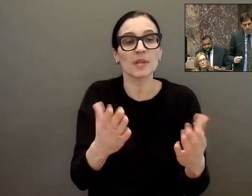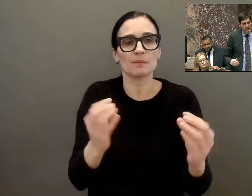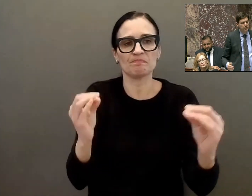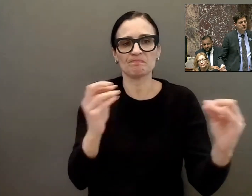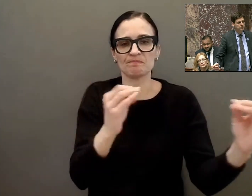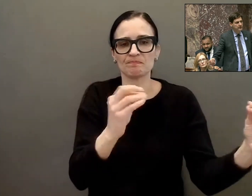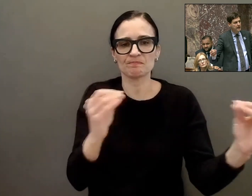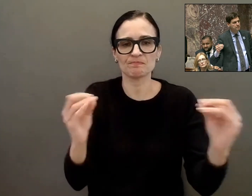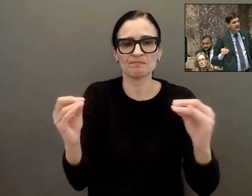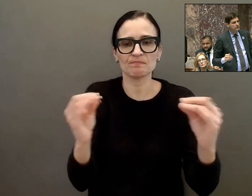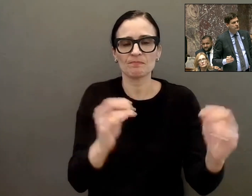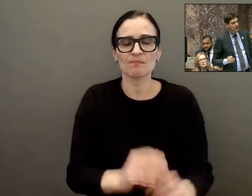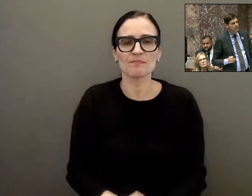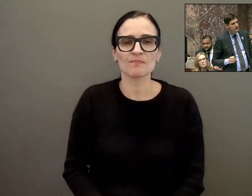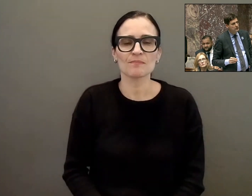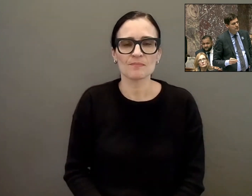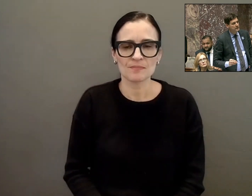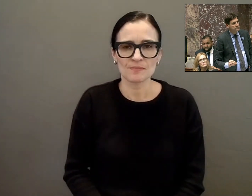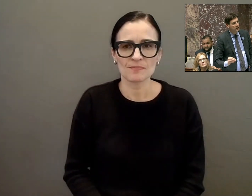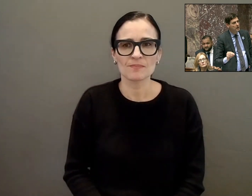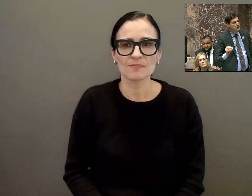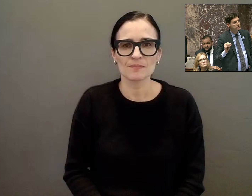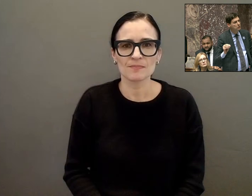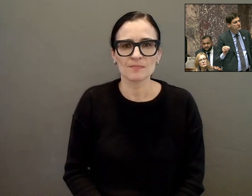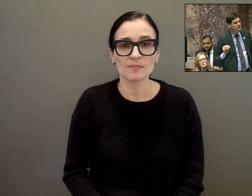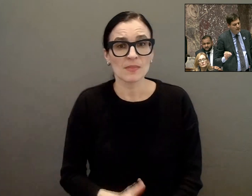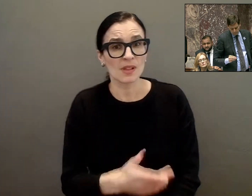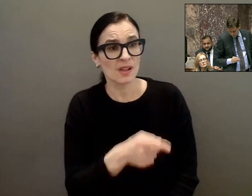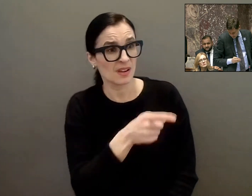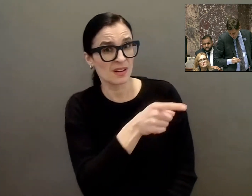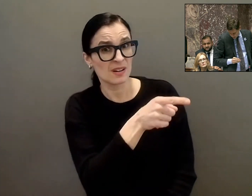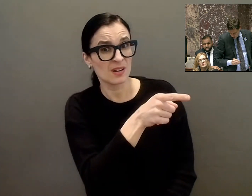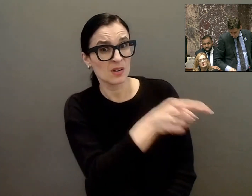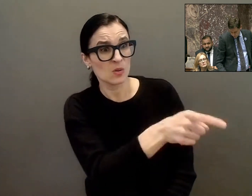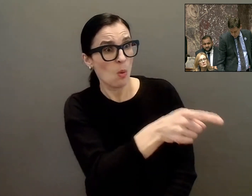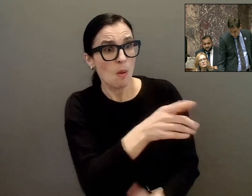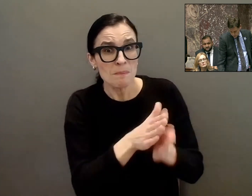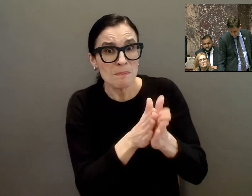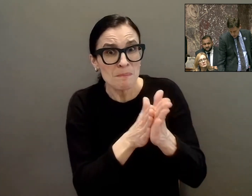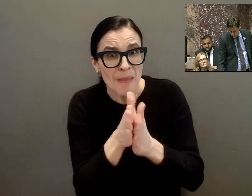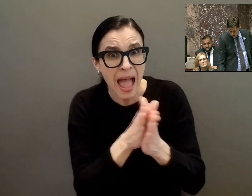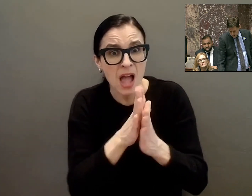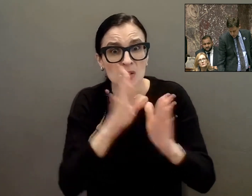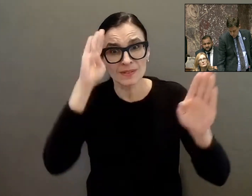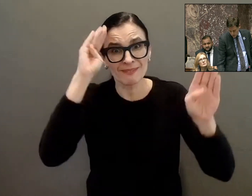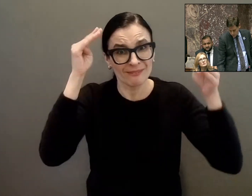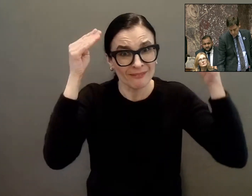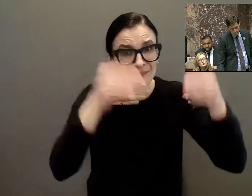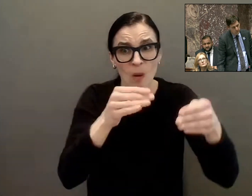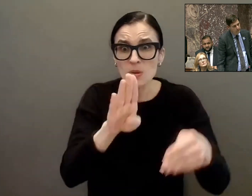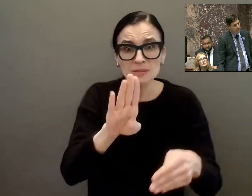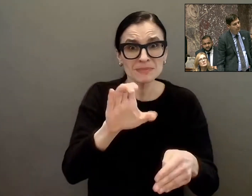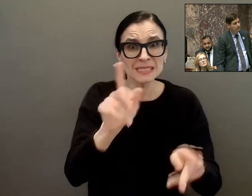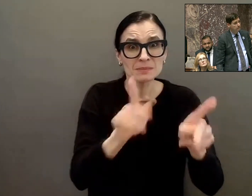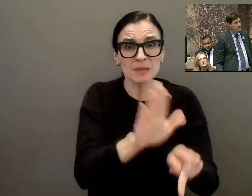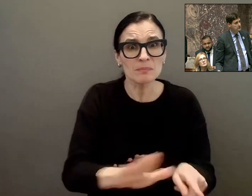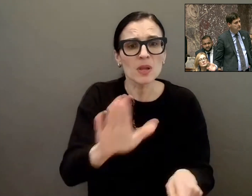Members. Bring that passion to all British Columbians. Don't sit beside a YouTuber who says, quote,